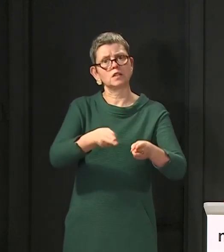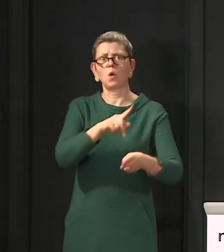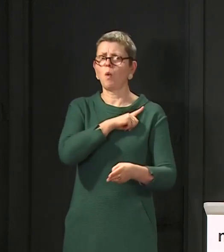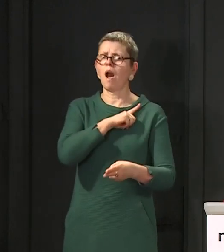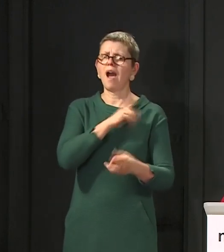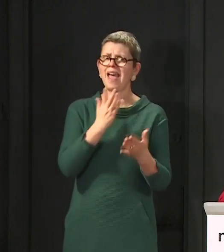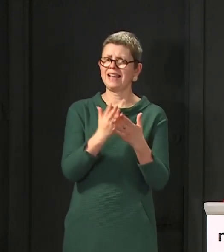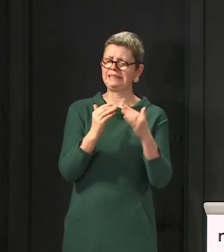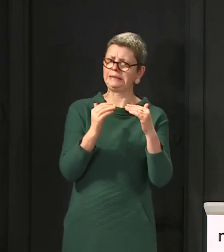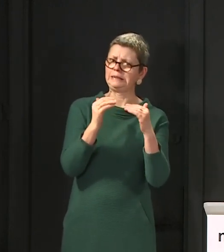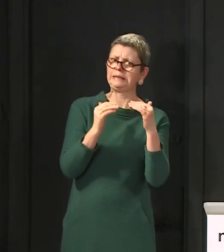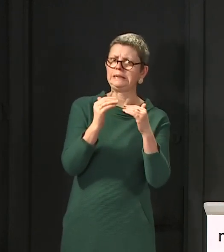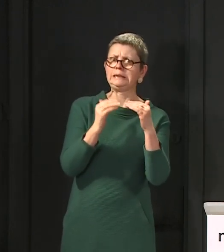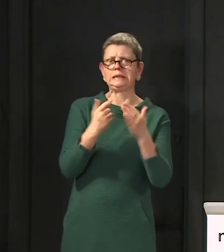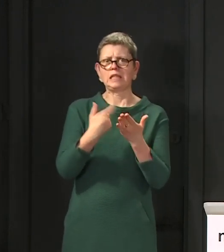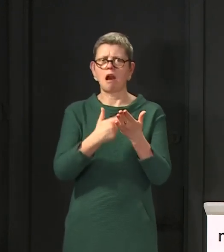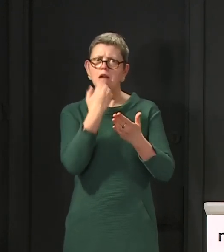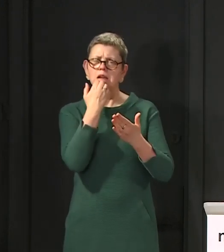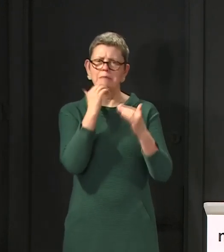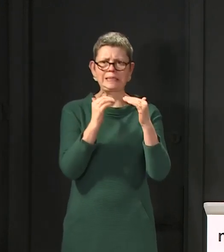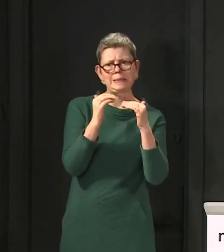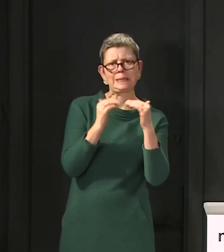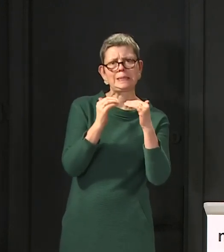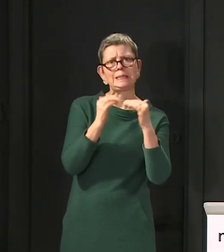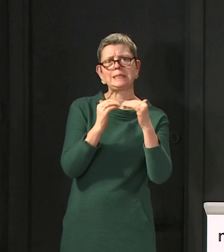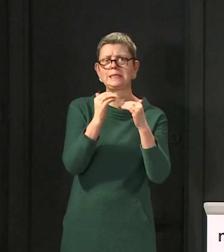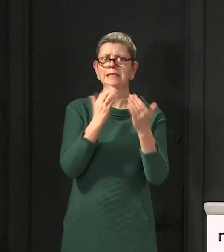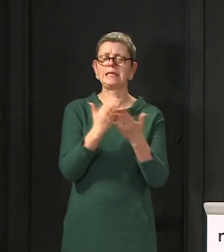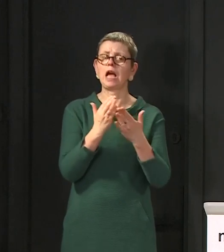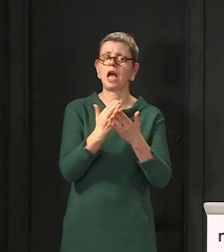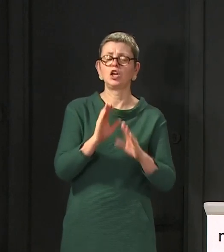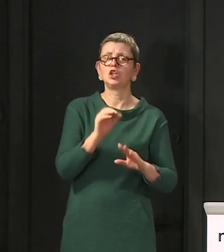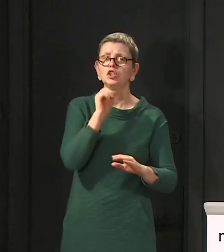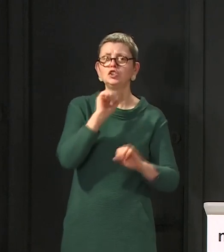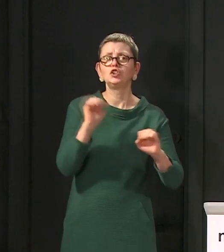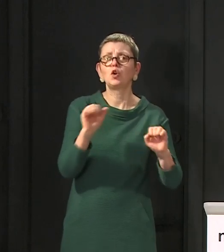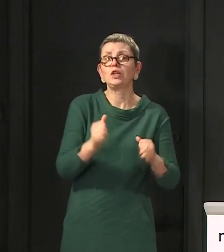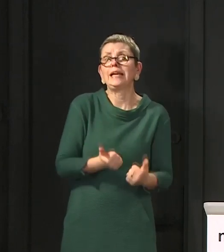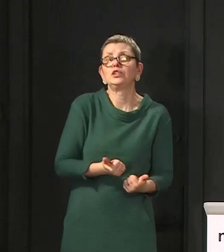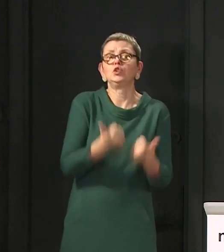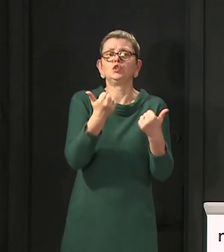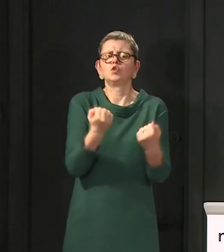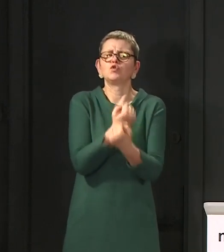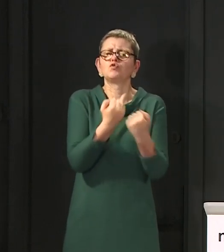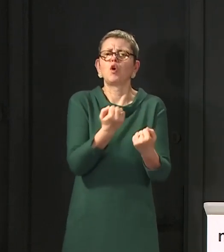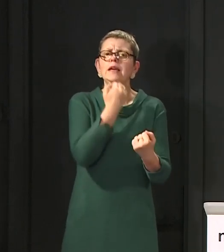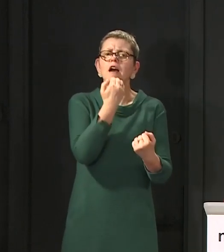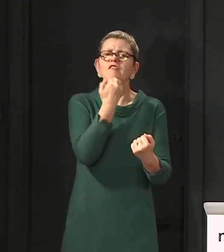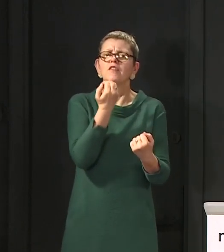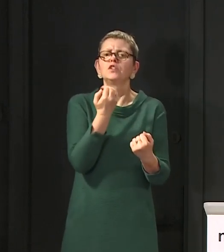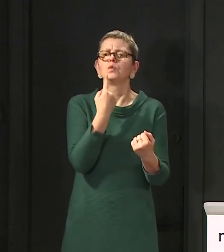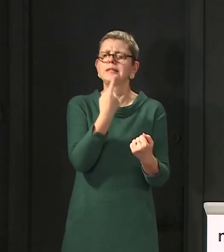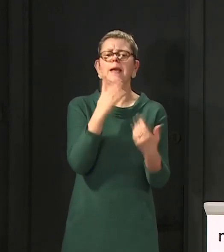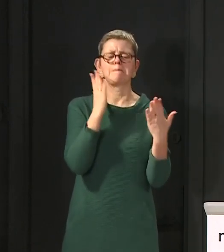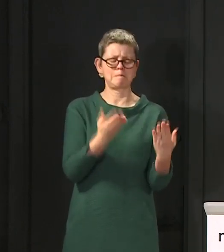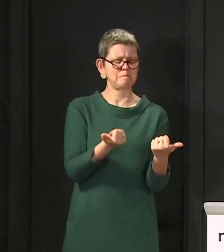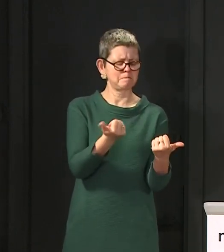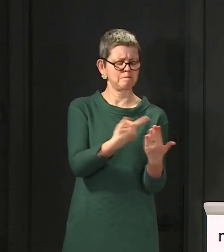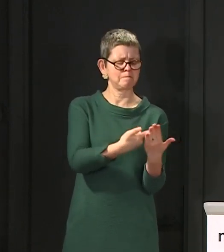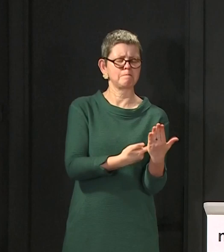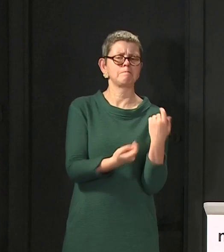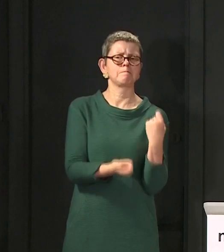fragile state, and the progress we've made is not yet far enough and not yet strong enough to change that